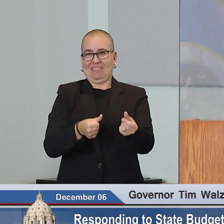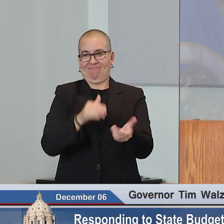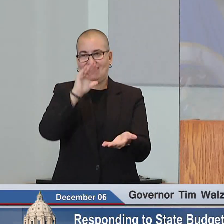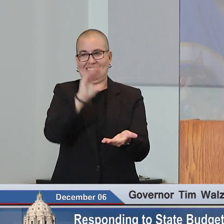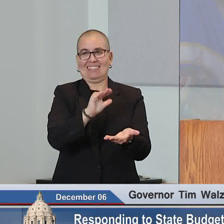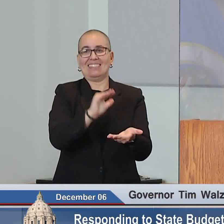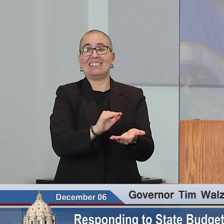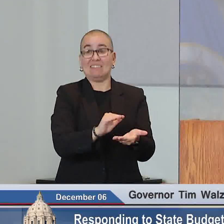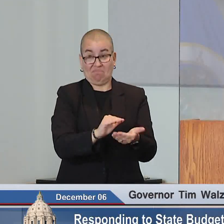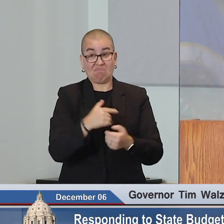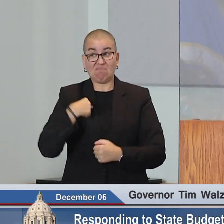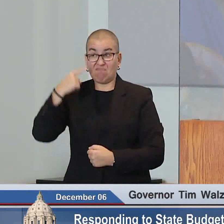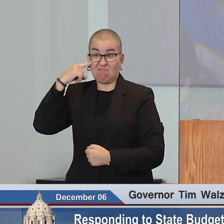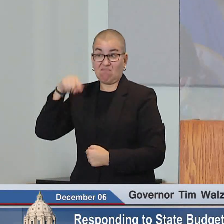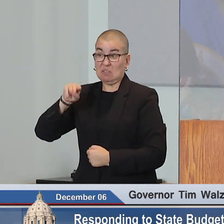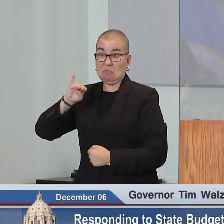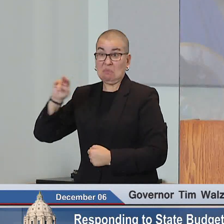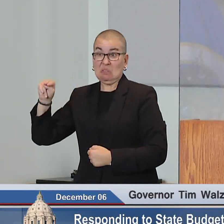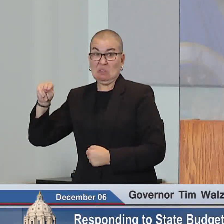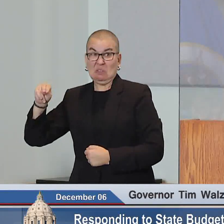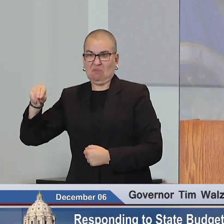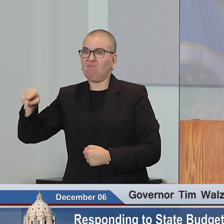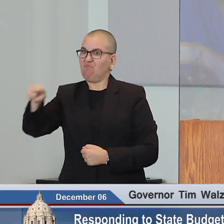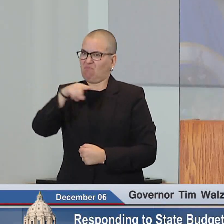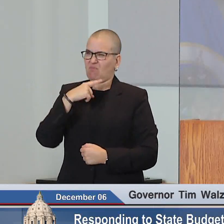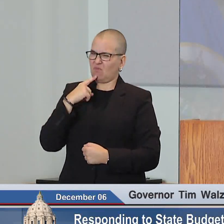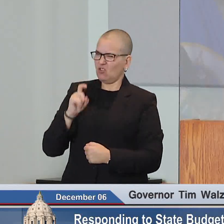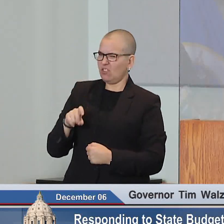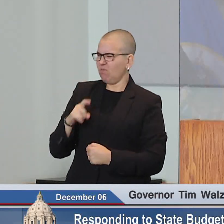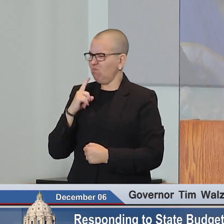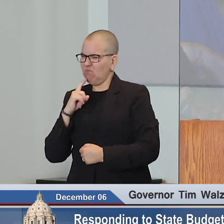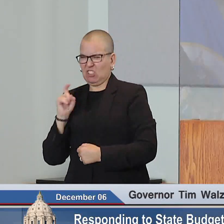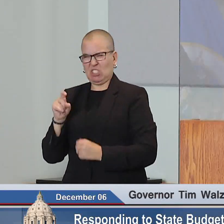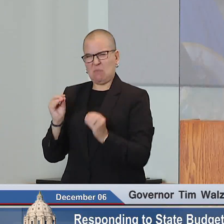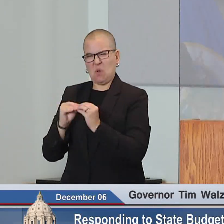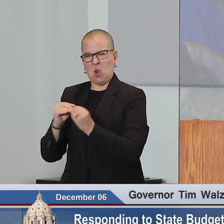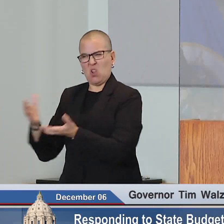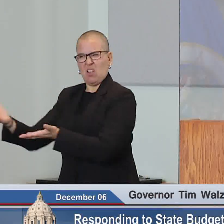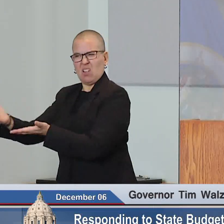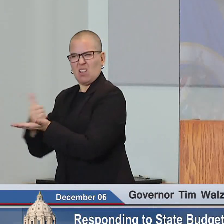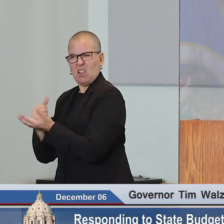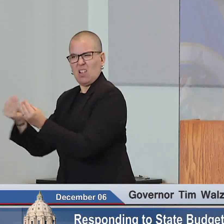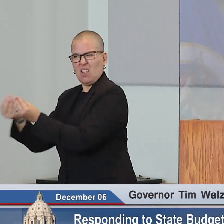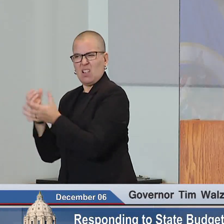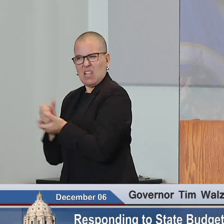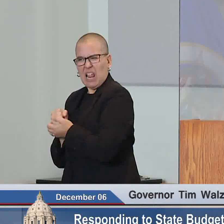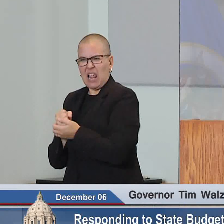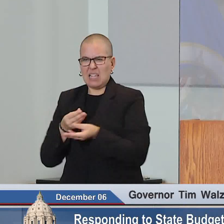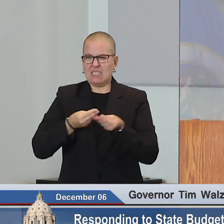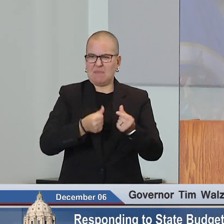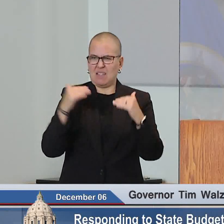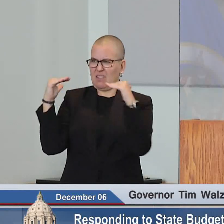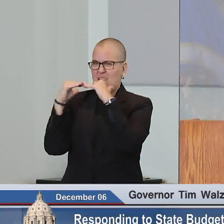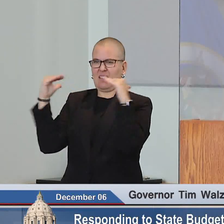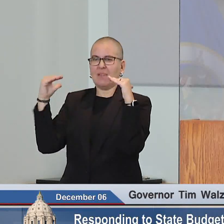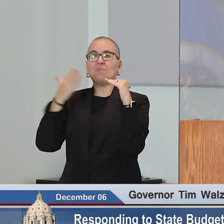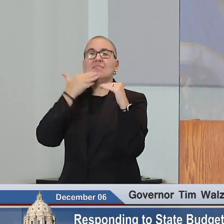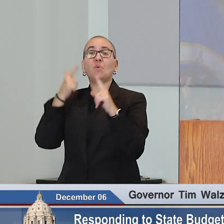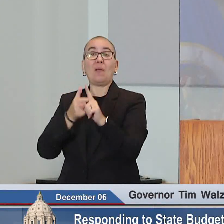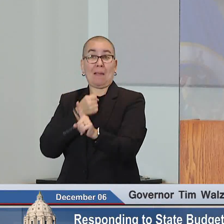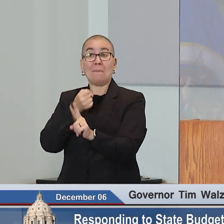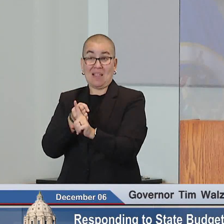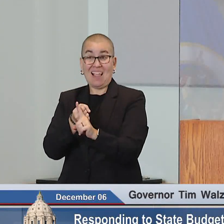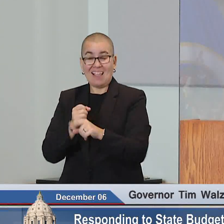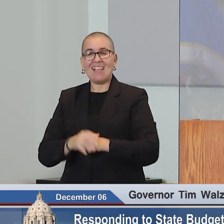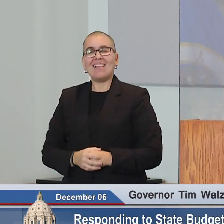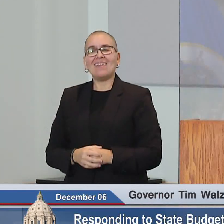Minnesotans are saying we need to align revenues with spending to have the best impact that we can measure and get results for